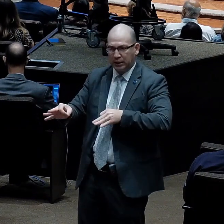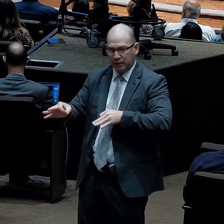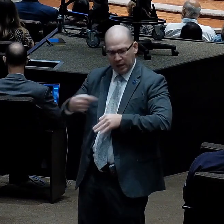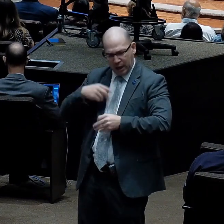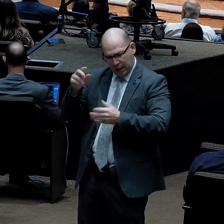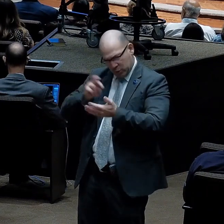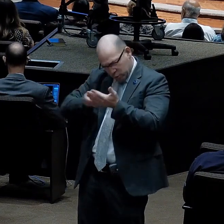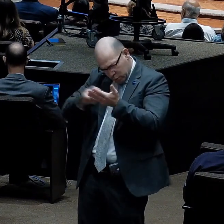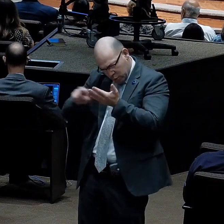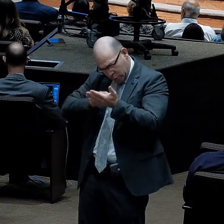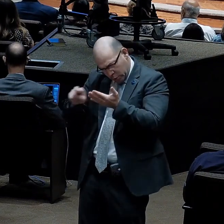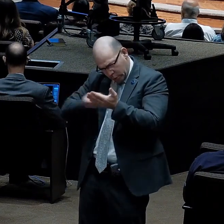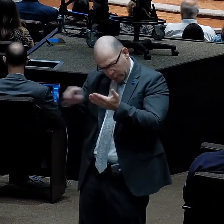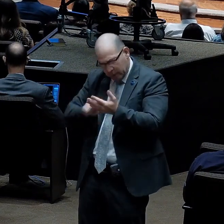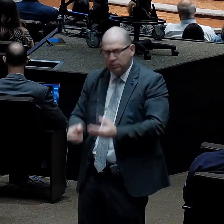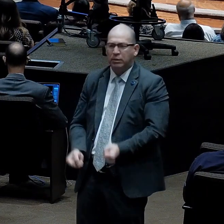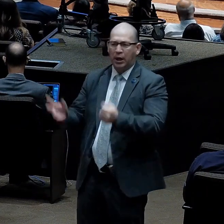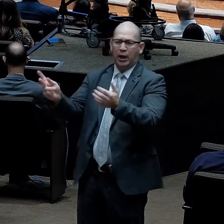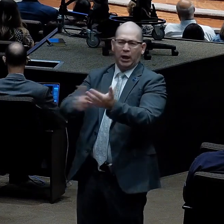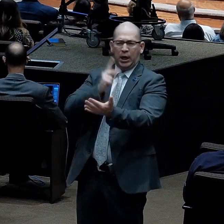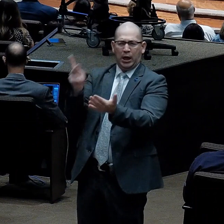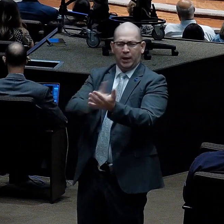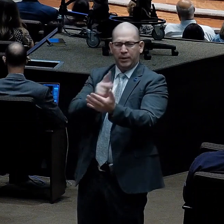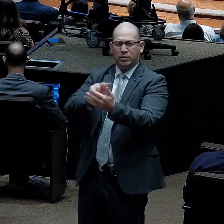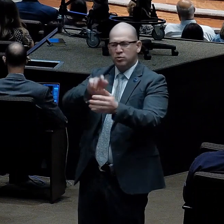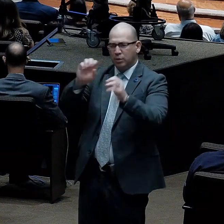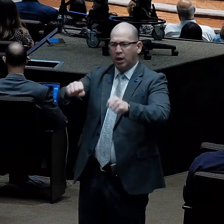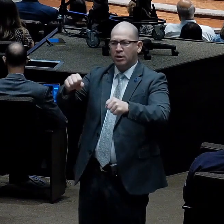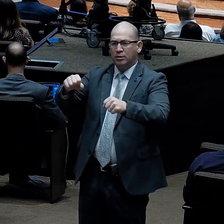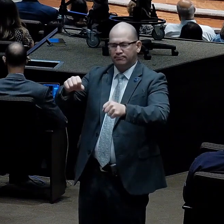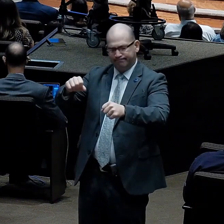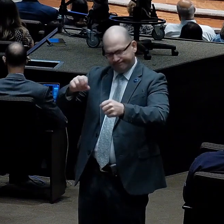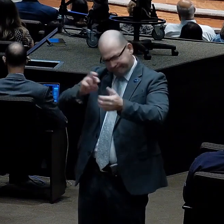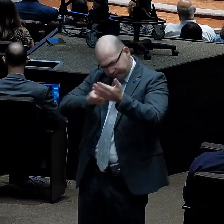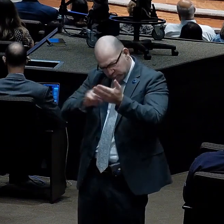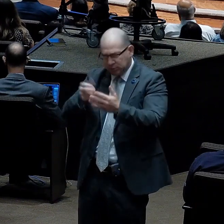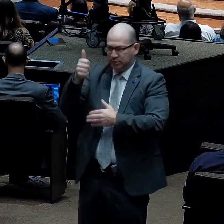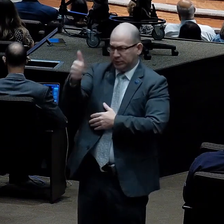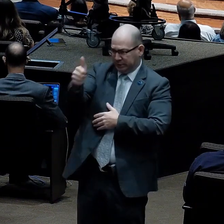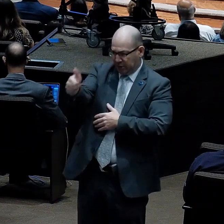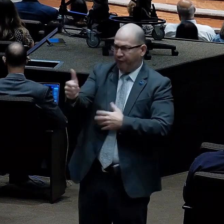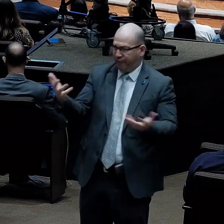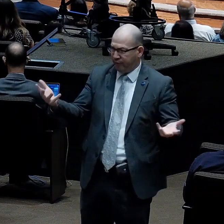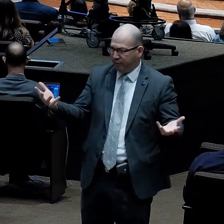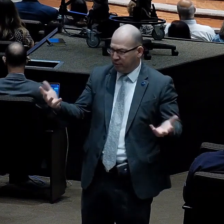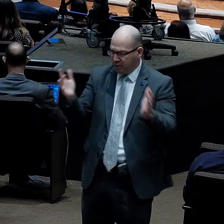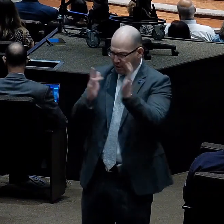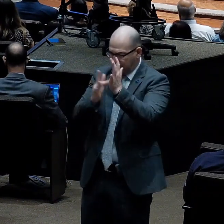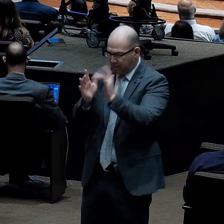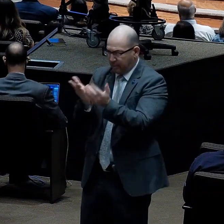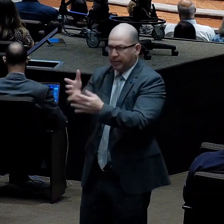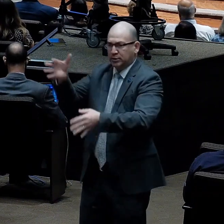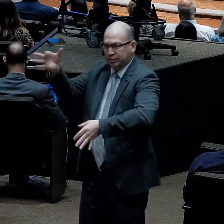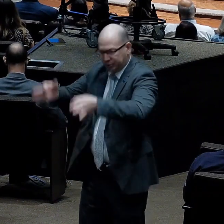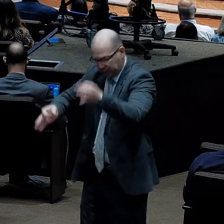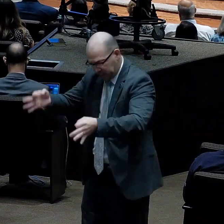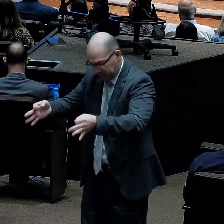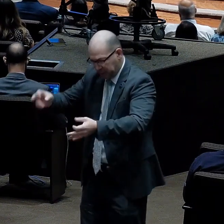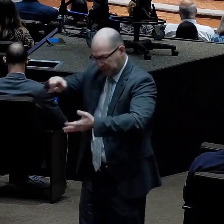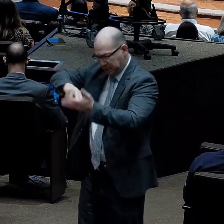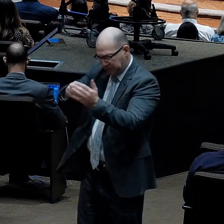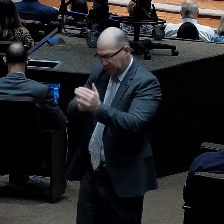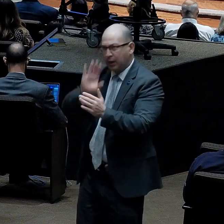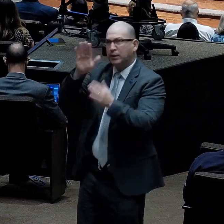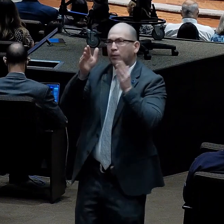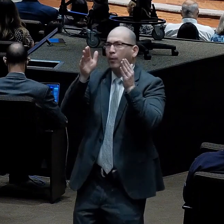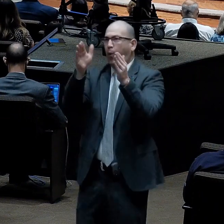you can study the word justice. And I believe you'll find that we have interpreted accurately what biblical justice is in the morning message. But I want to